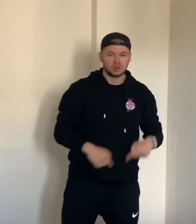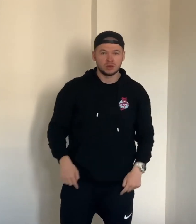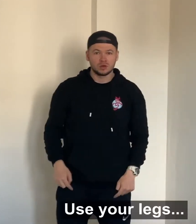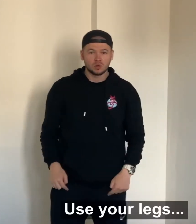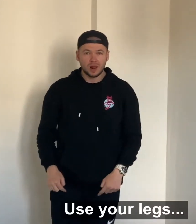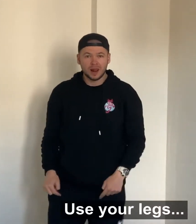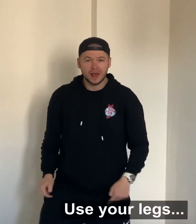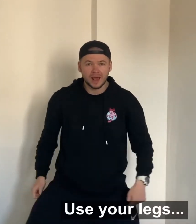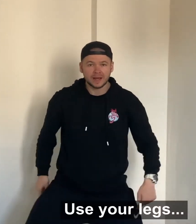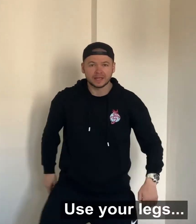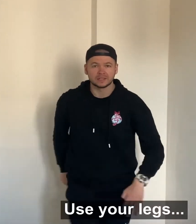Use your legs,